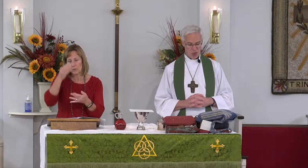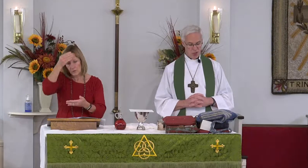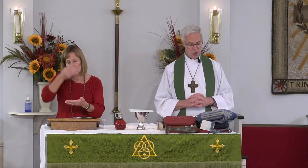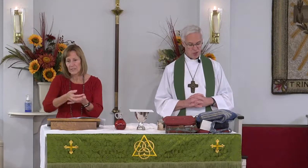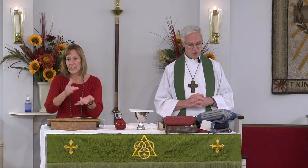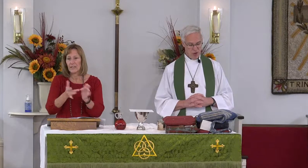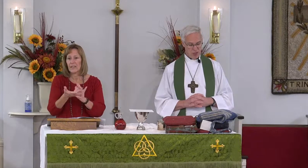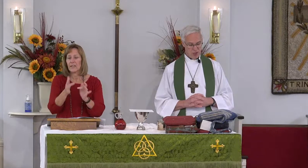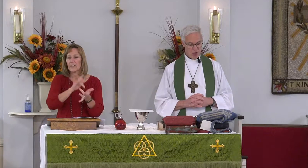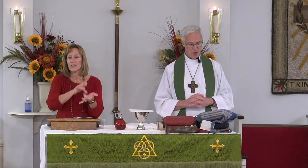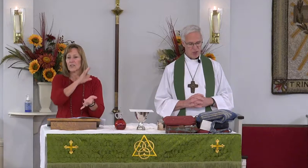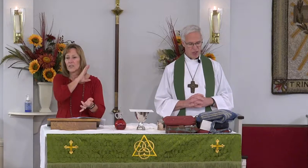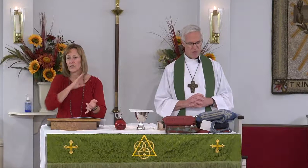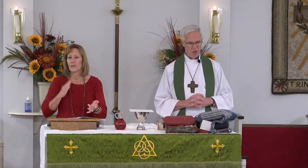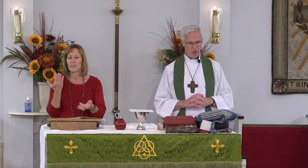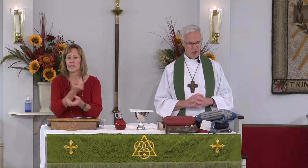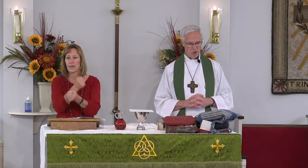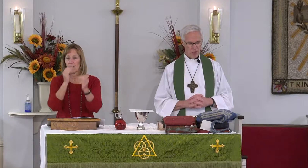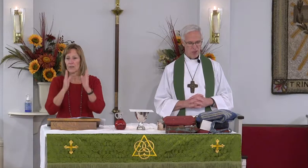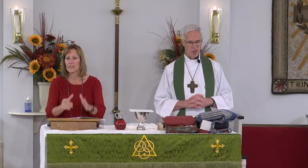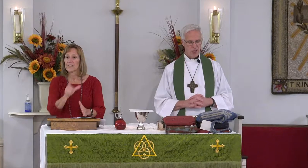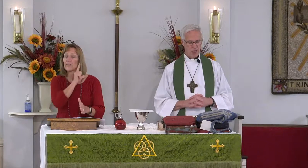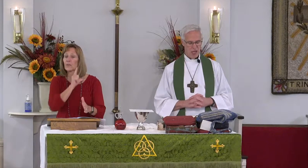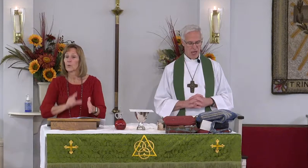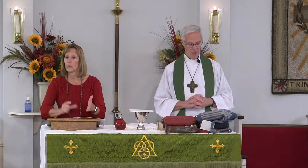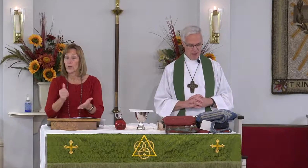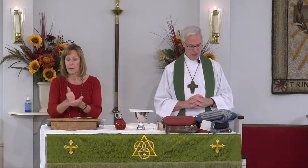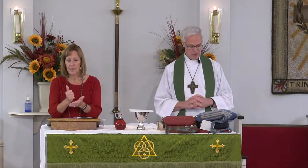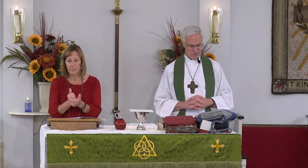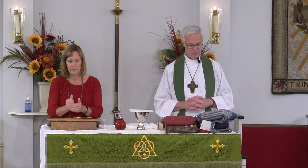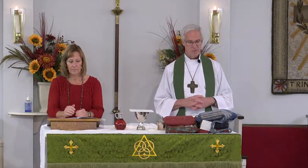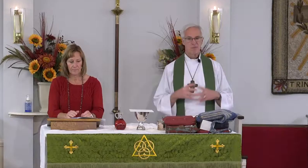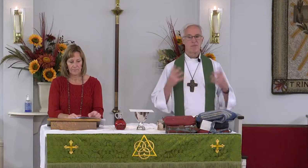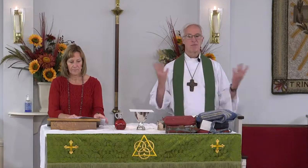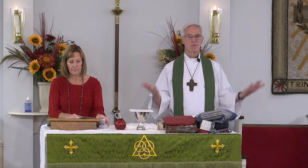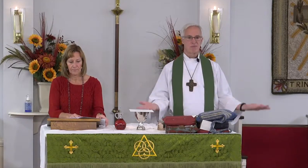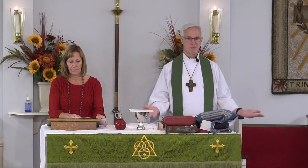Son, Jesus Christ, our Savior and Lord. Amen.